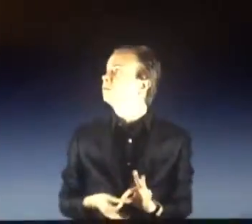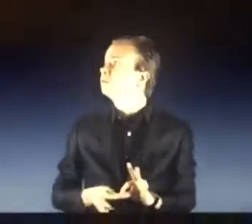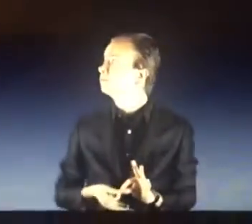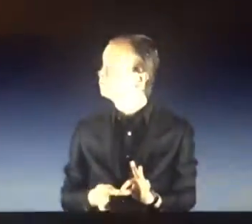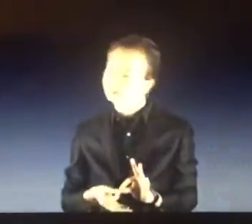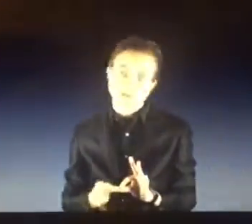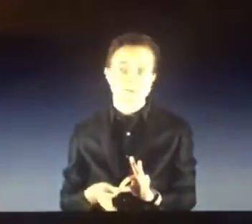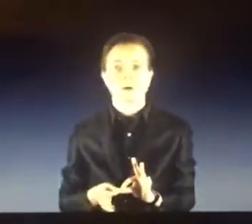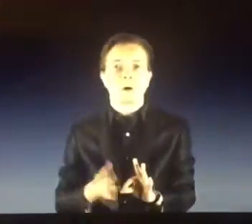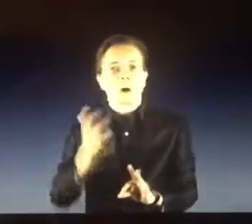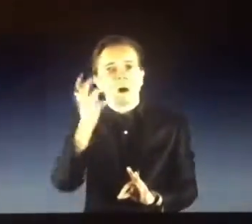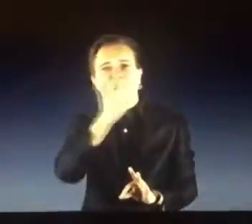they got all the time in the world.